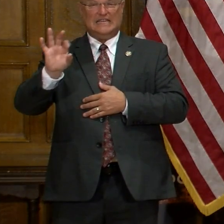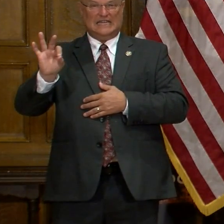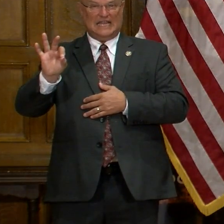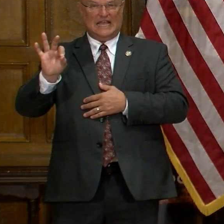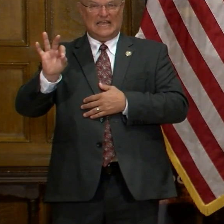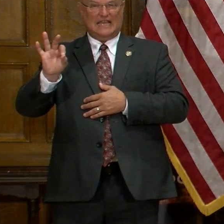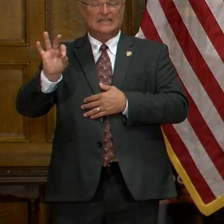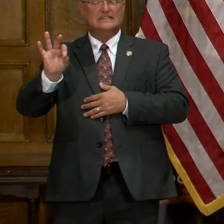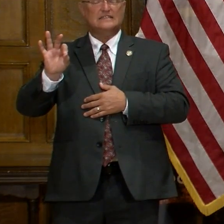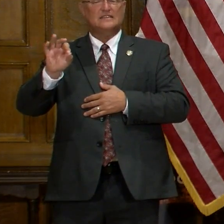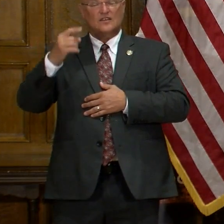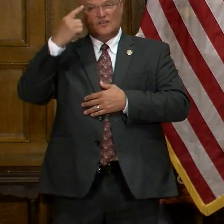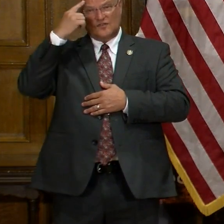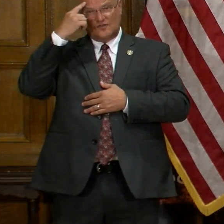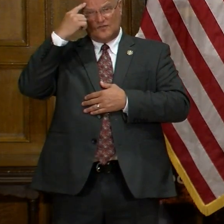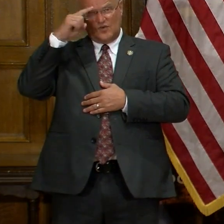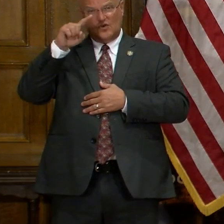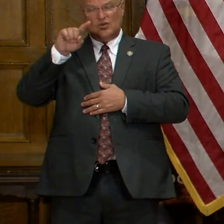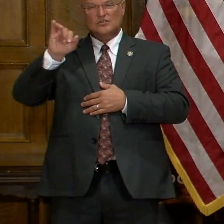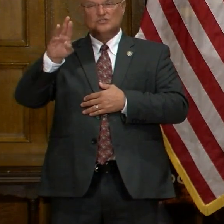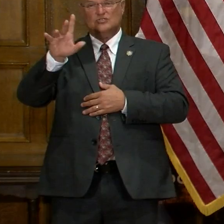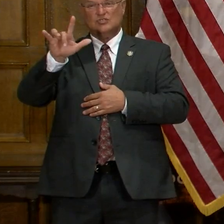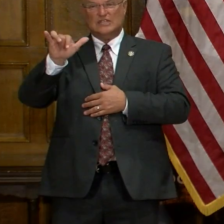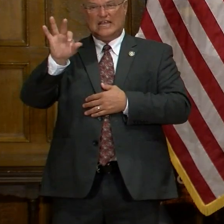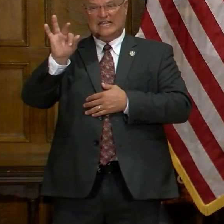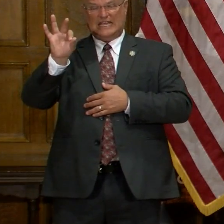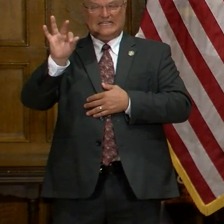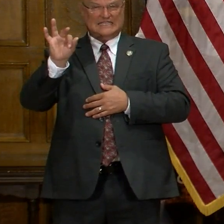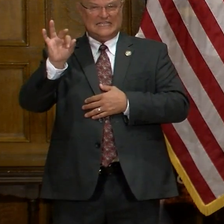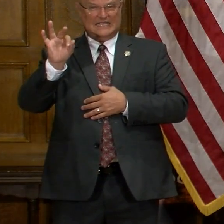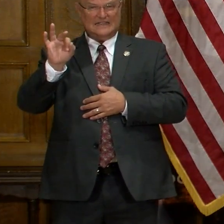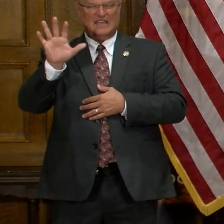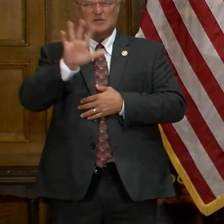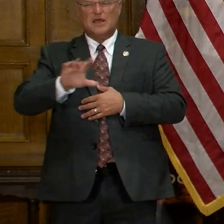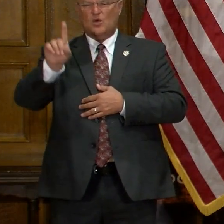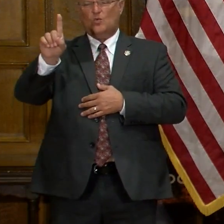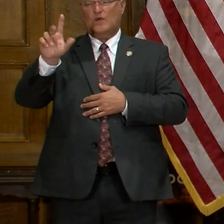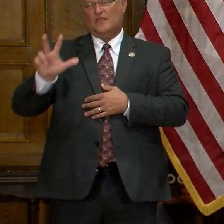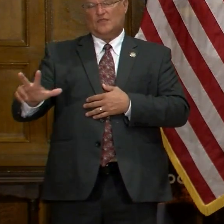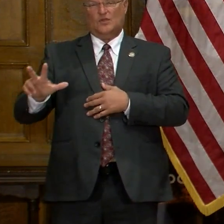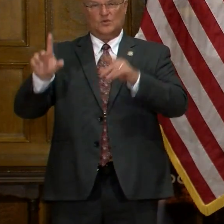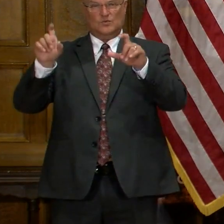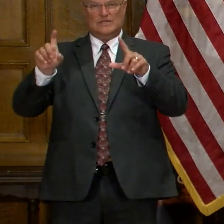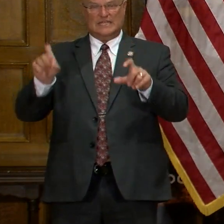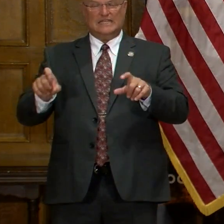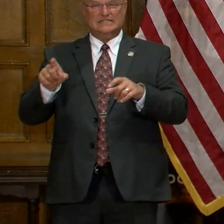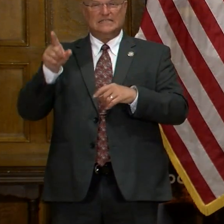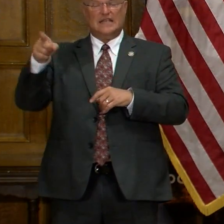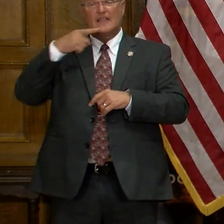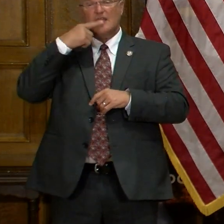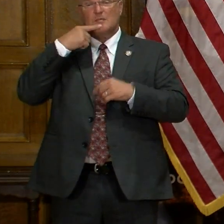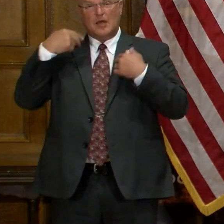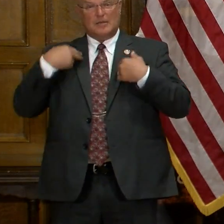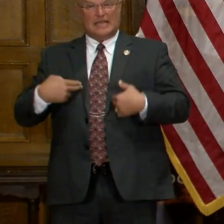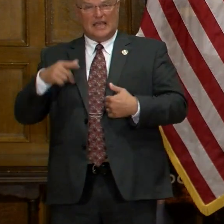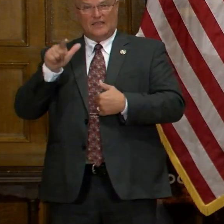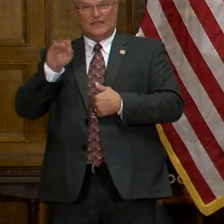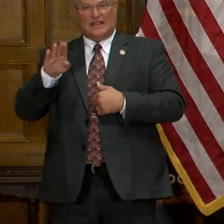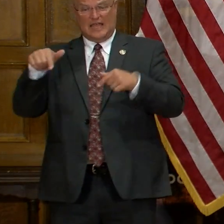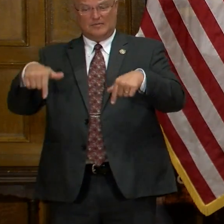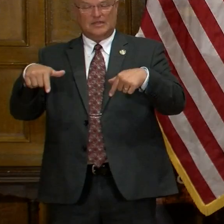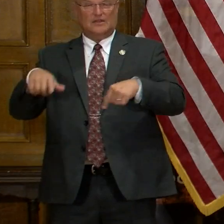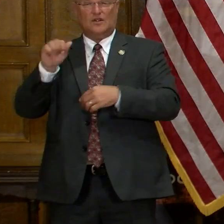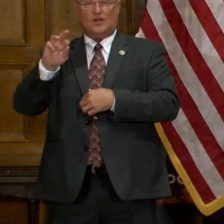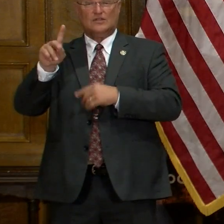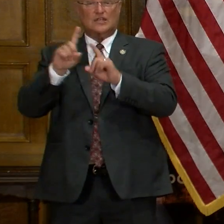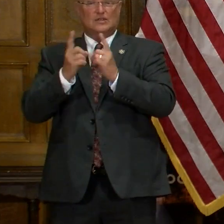5,689 specimens for the 19th of July. Approximately 1/3 of those were tested at the Public Health Laboratory by the